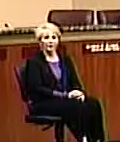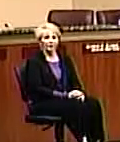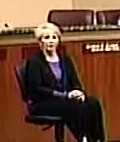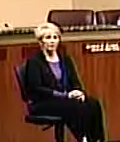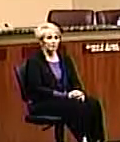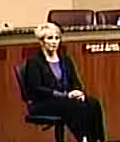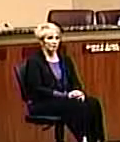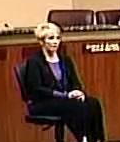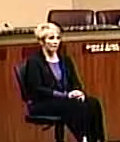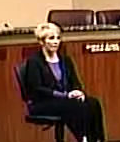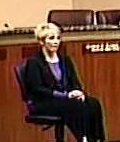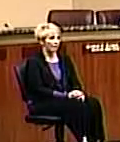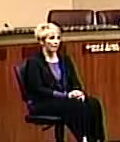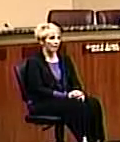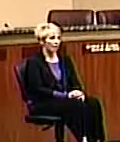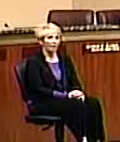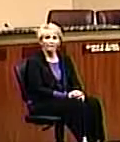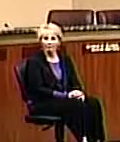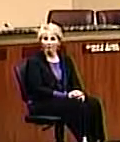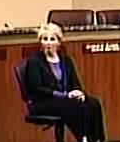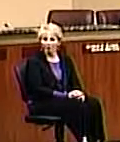Seconds.